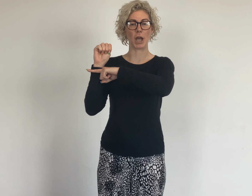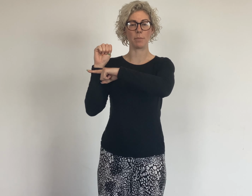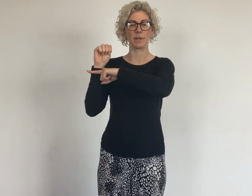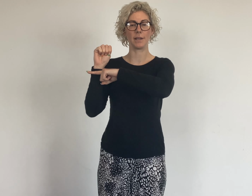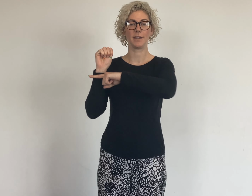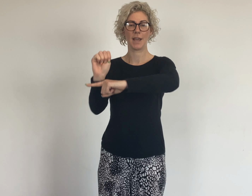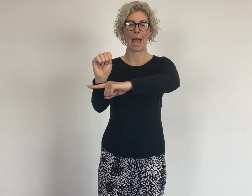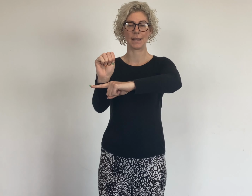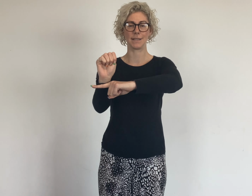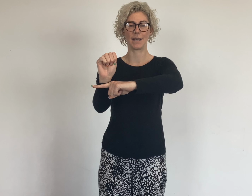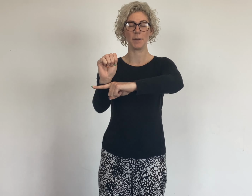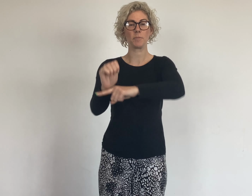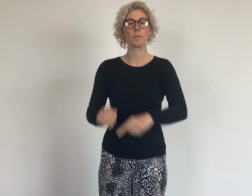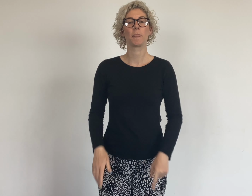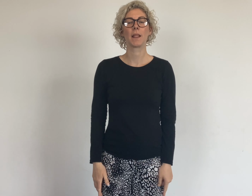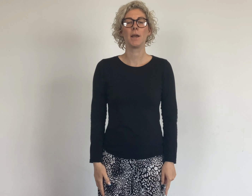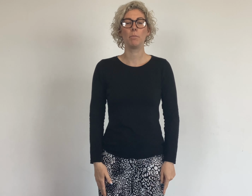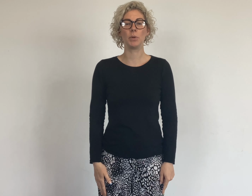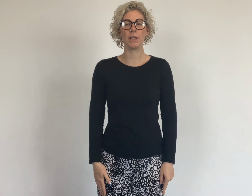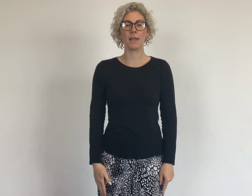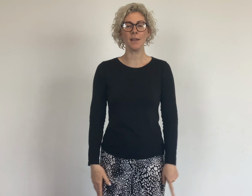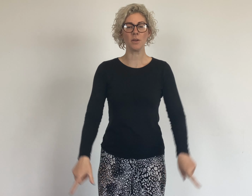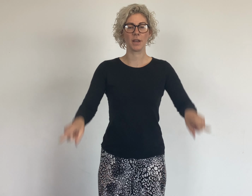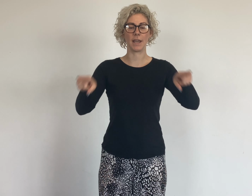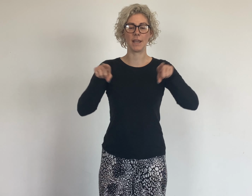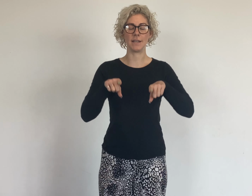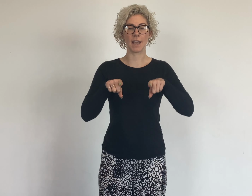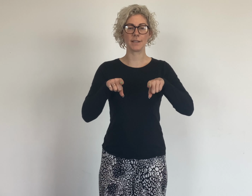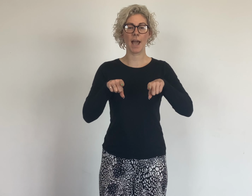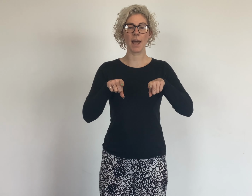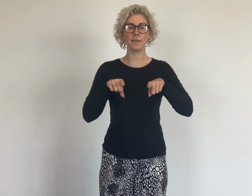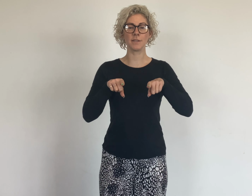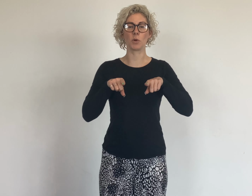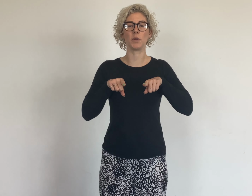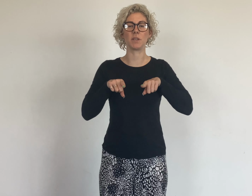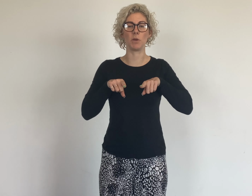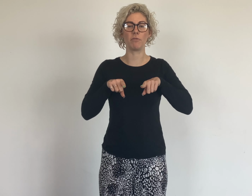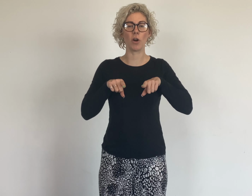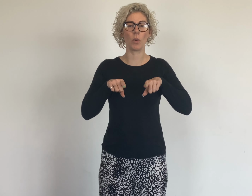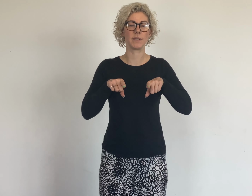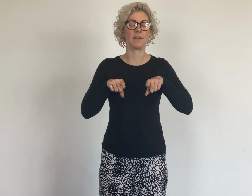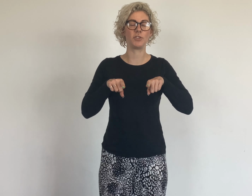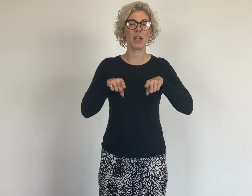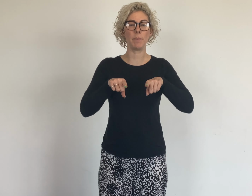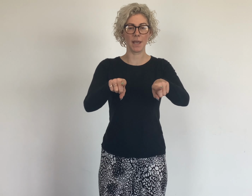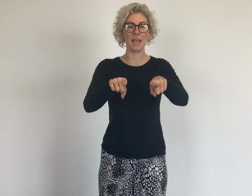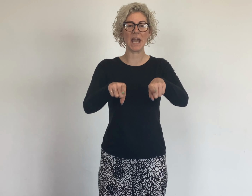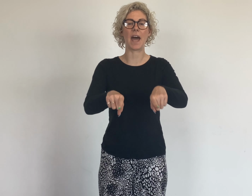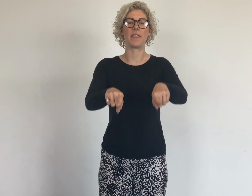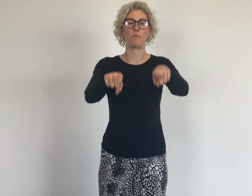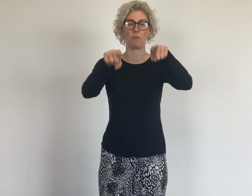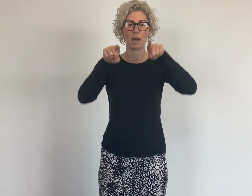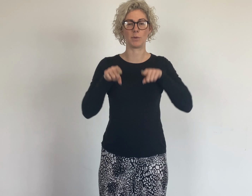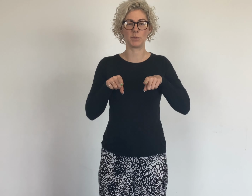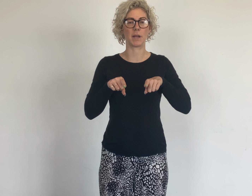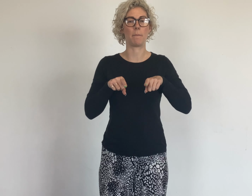sharply. Anti. Bullying, index hands, we're going to move forward as if jabbing, and then round and